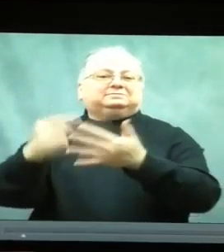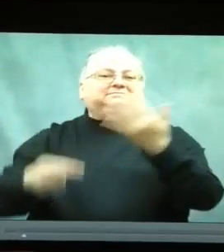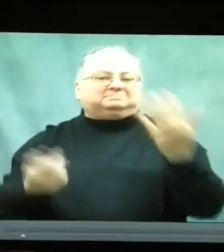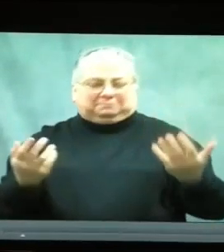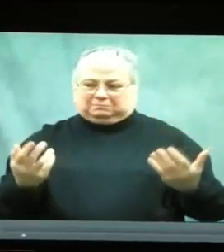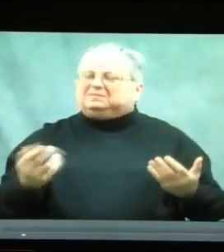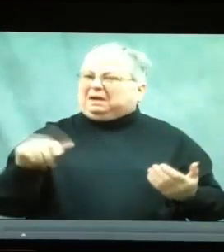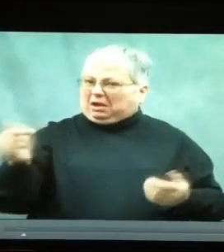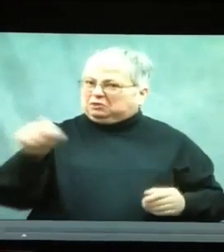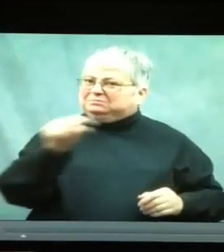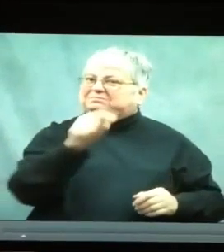And